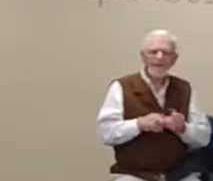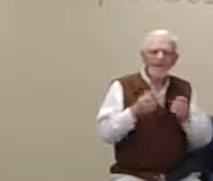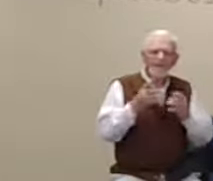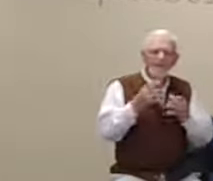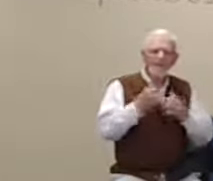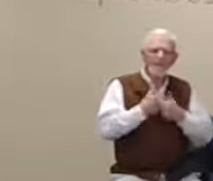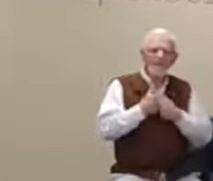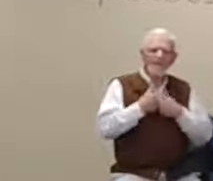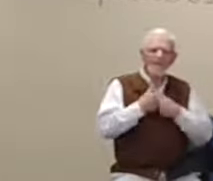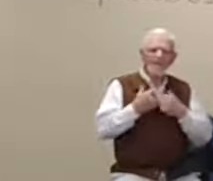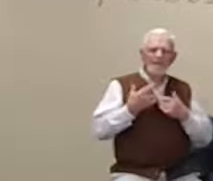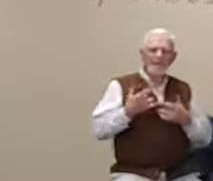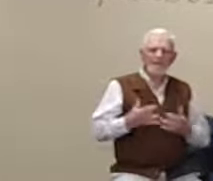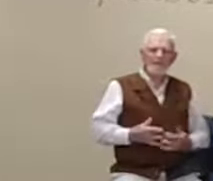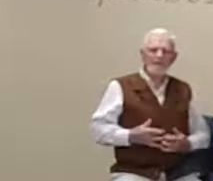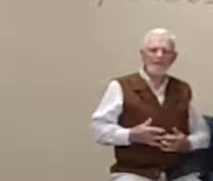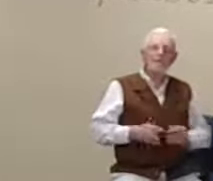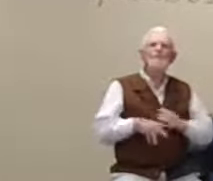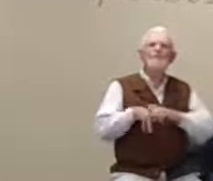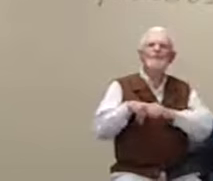discouraged and they quit.